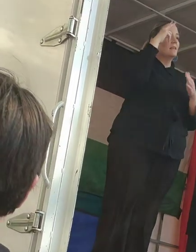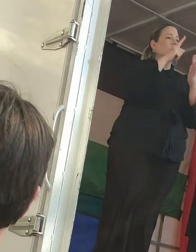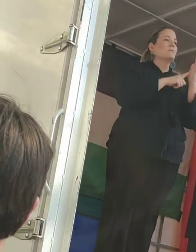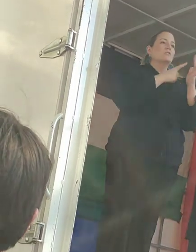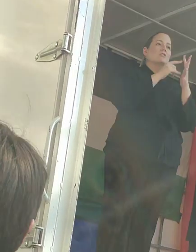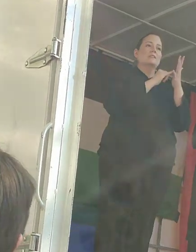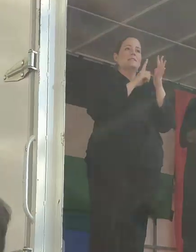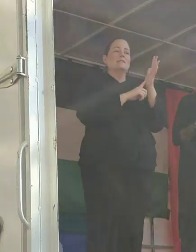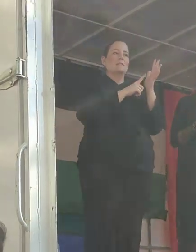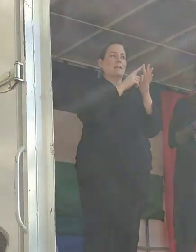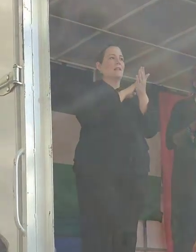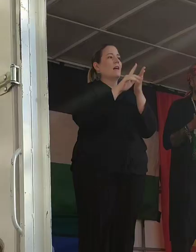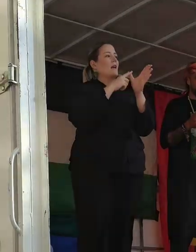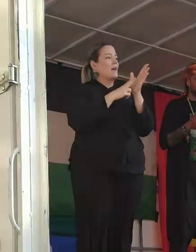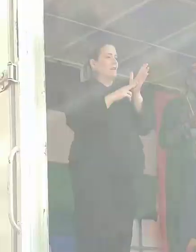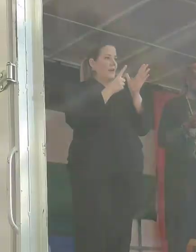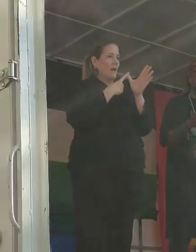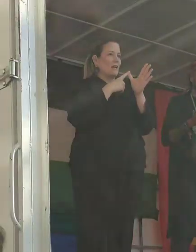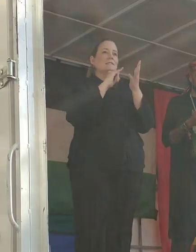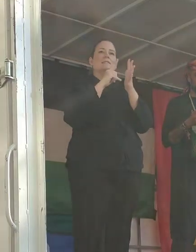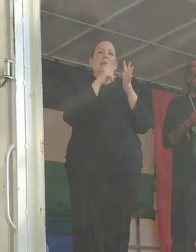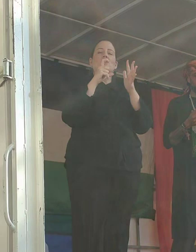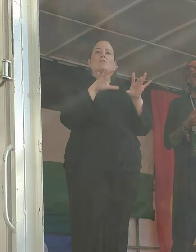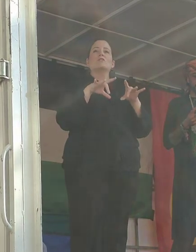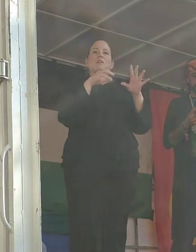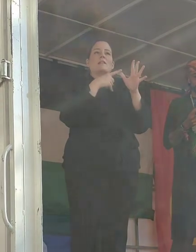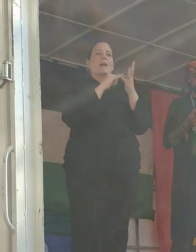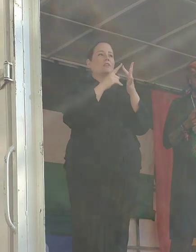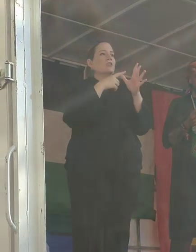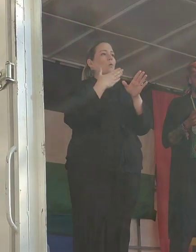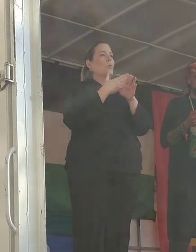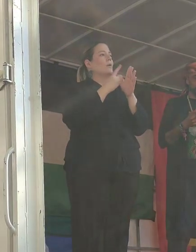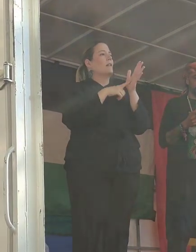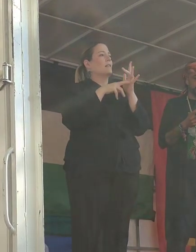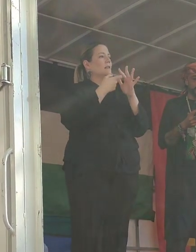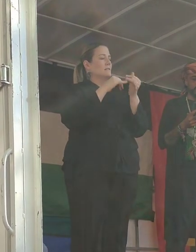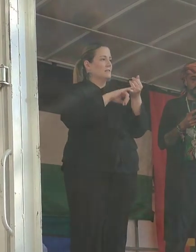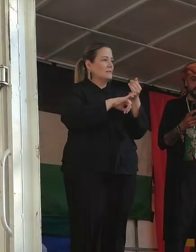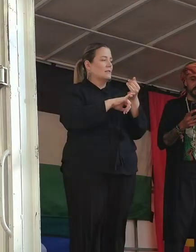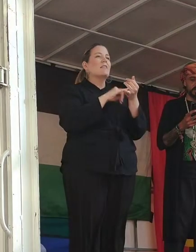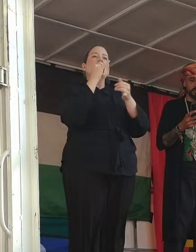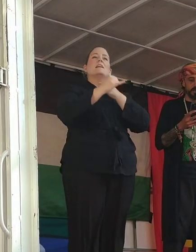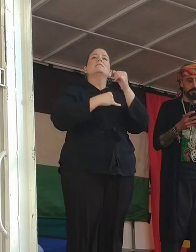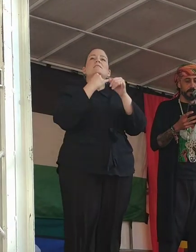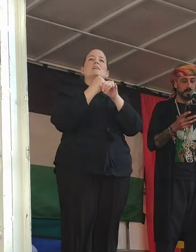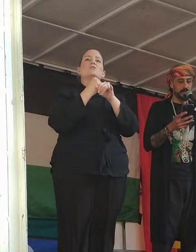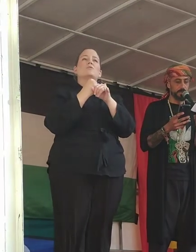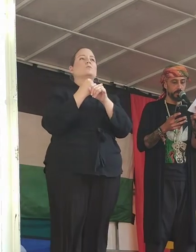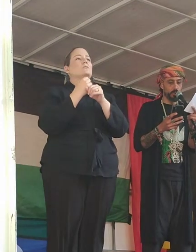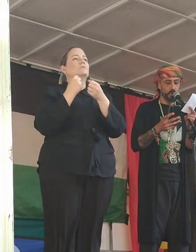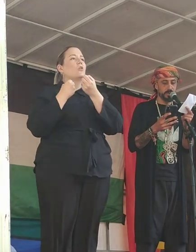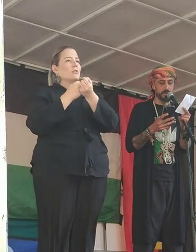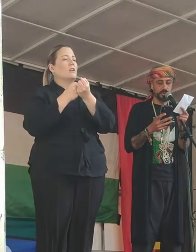is Giselle Hannah. She is Secretary of Australia-Asia Worker Links, an international solidarity organization